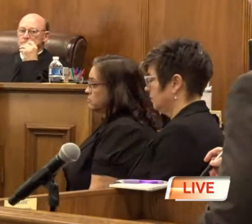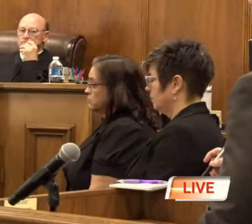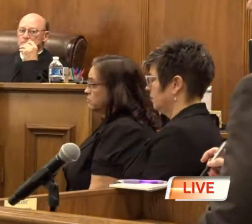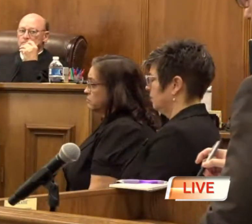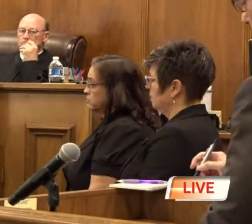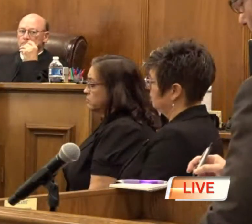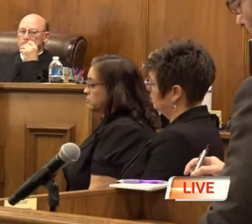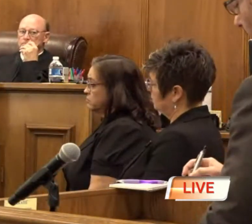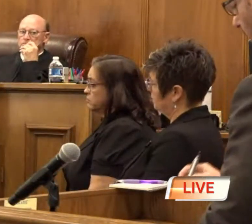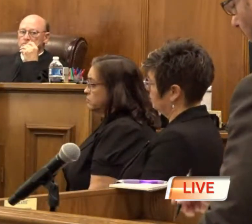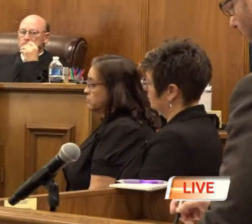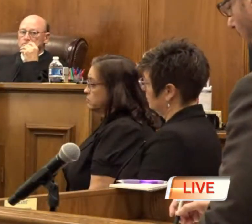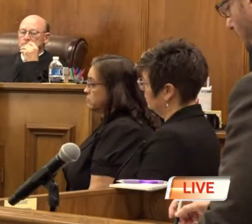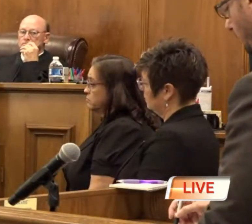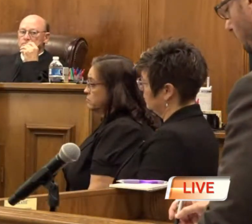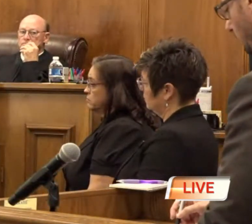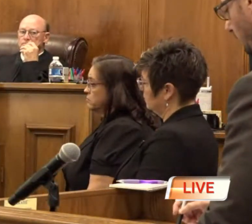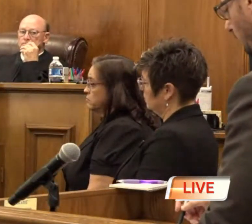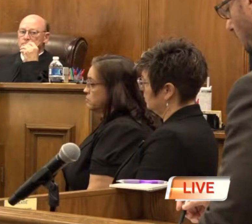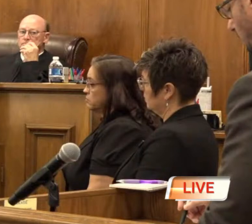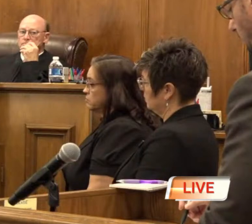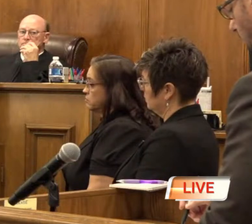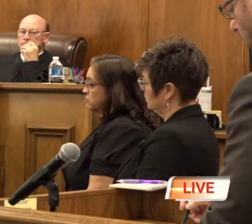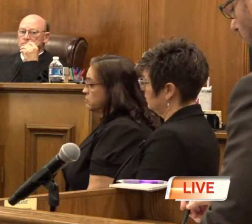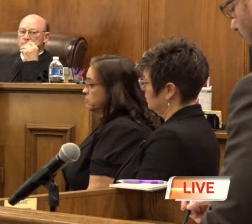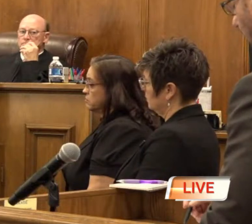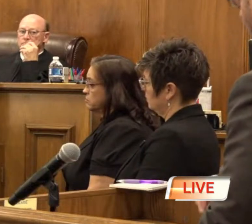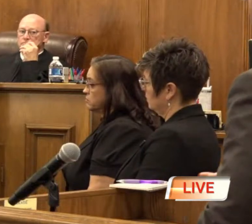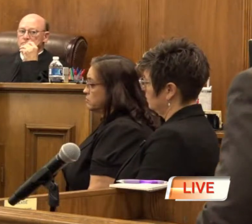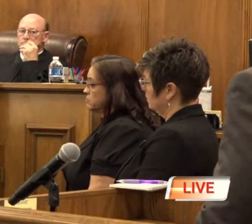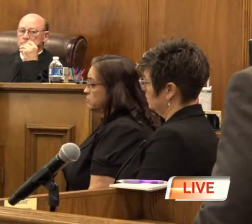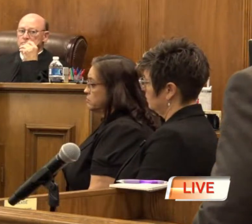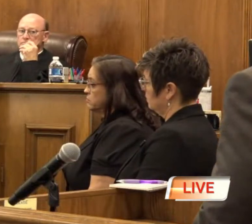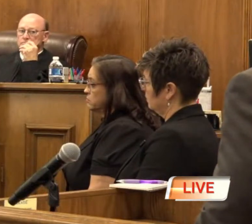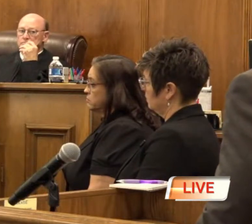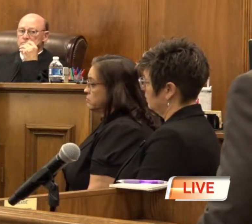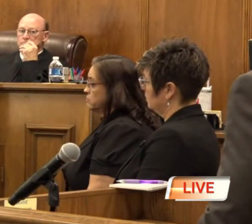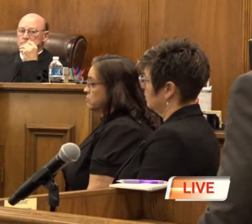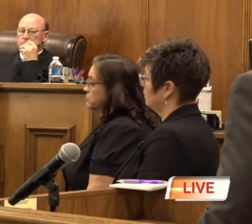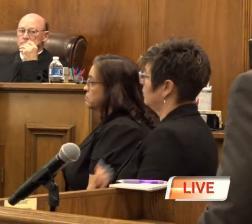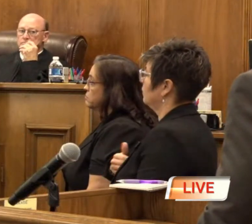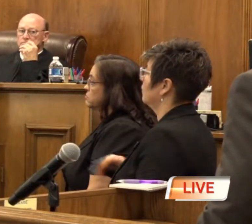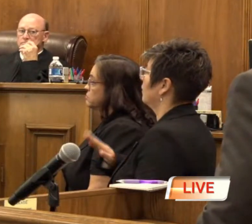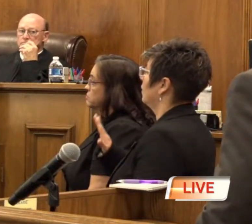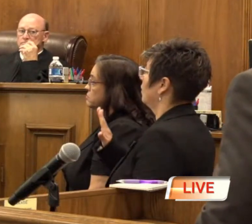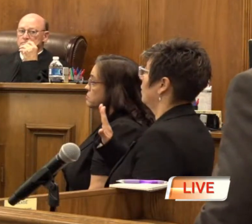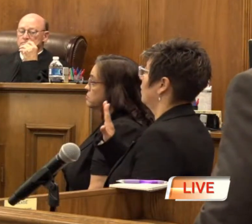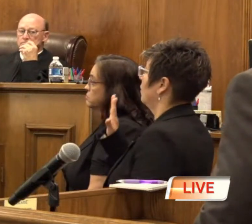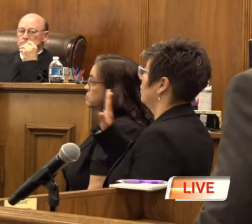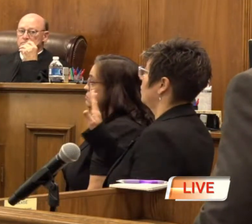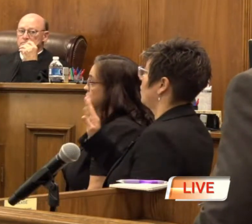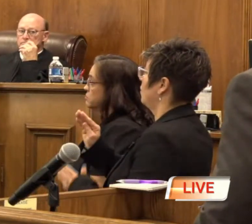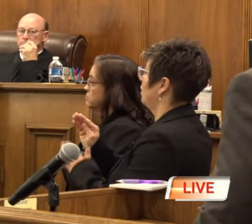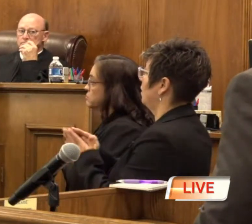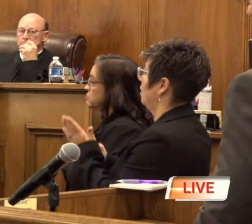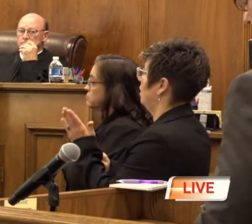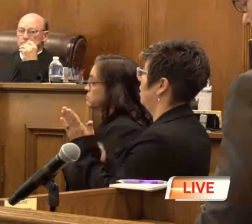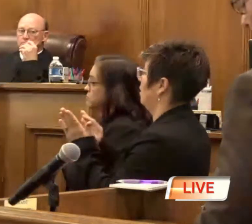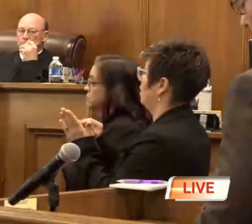So in your affidavit, which you have executed